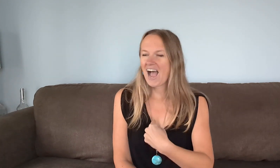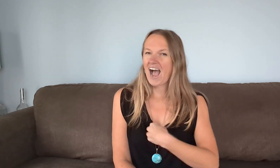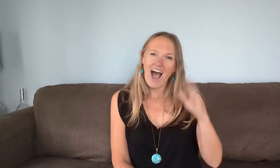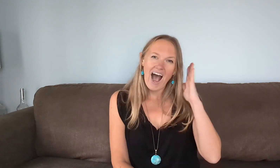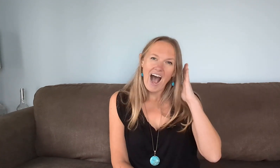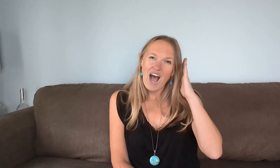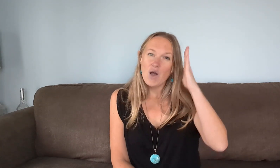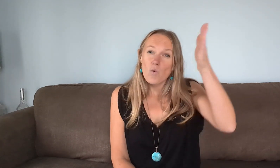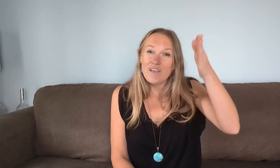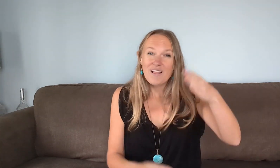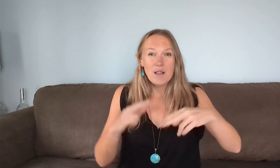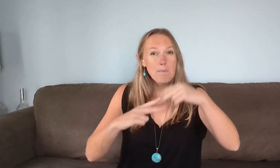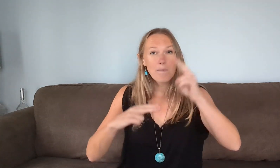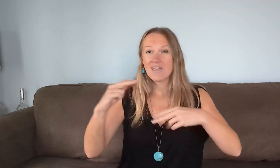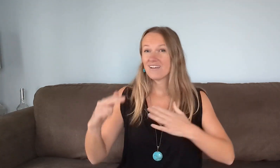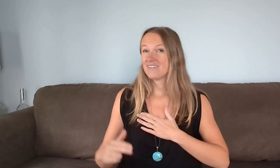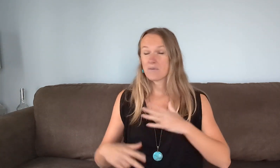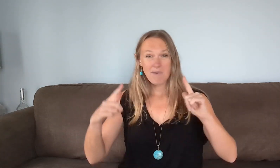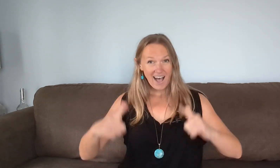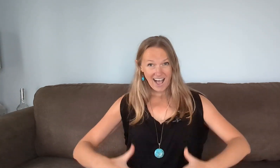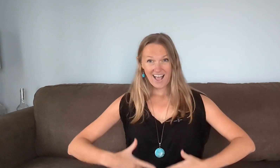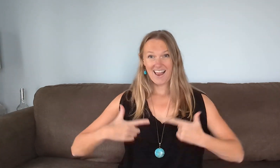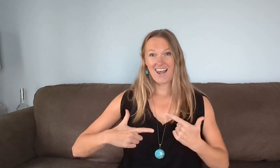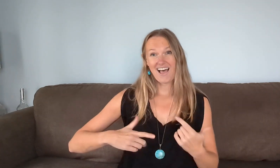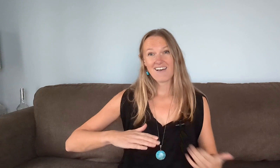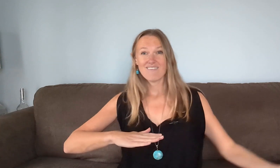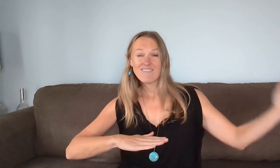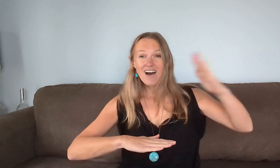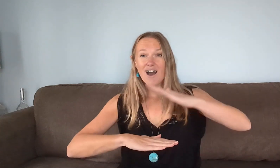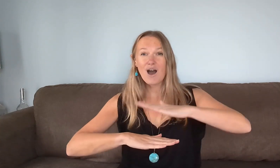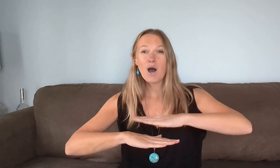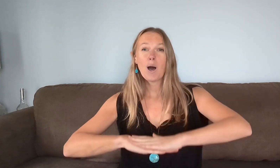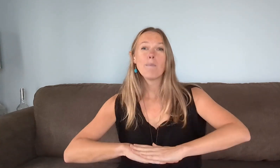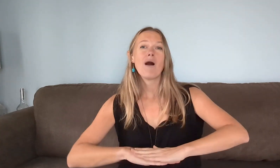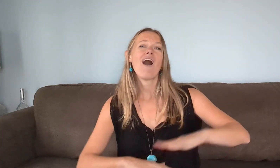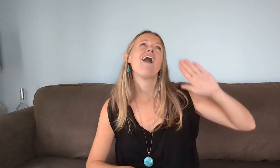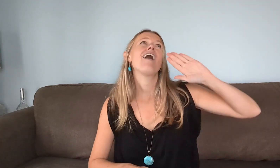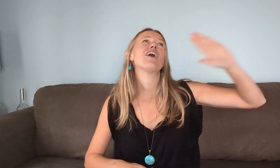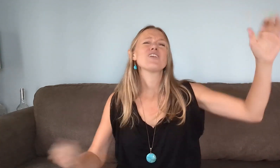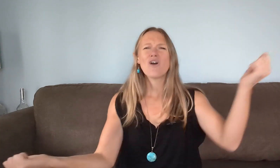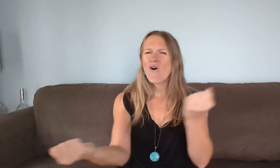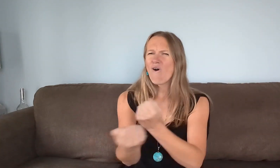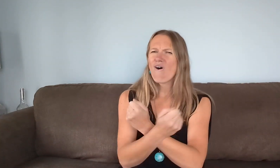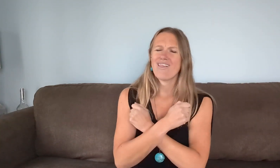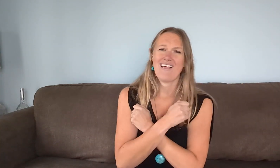And I will build my life upon your